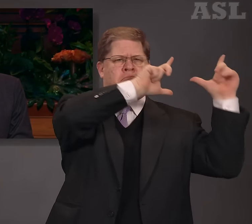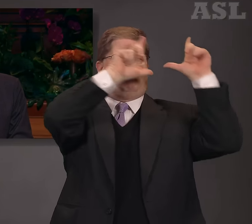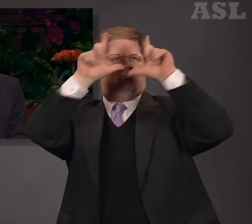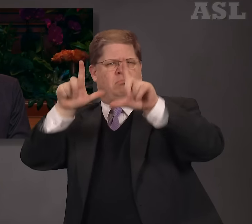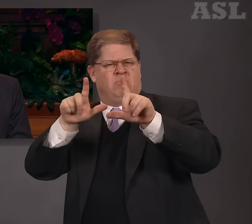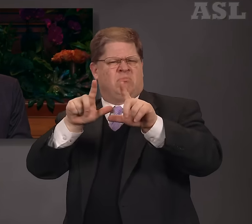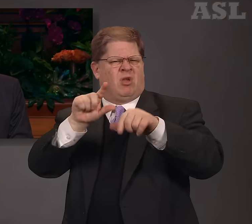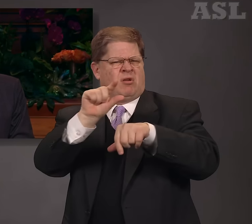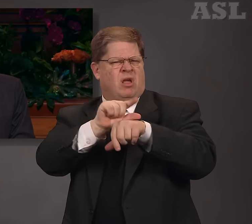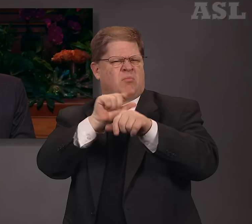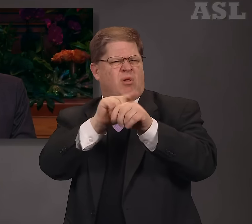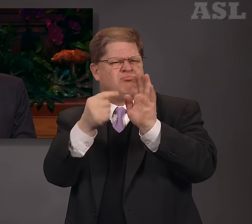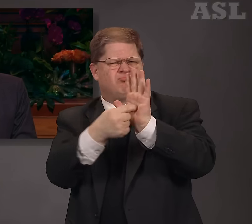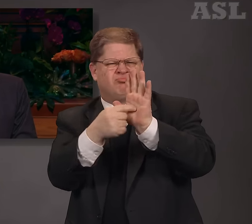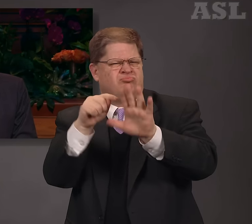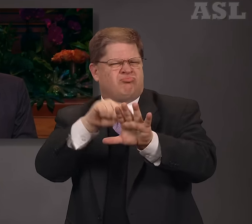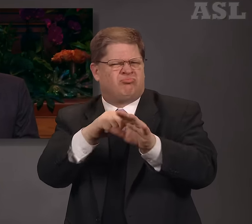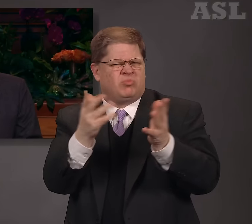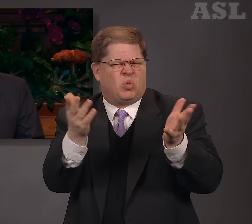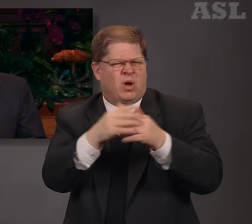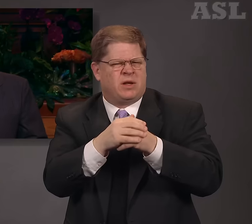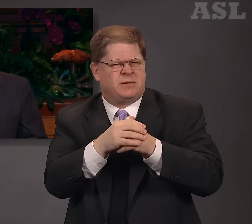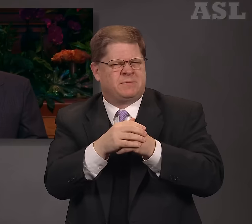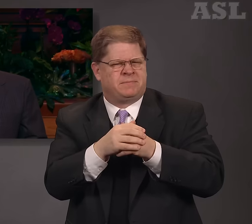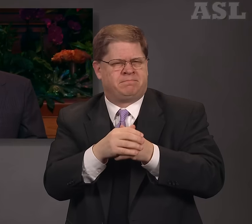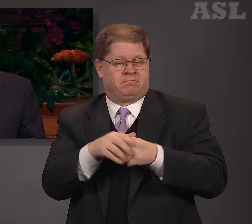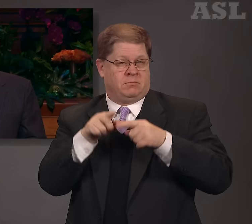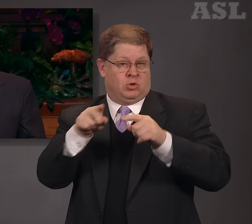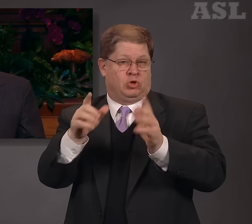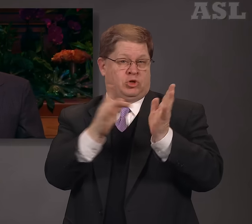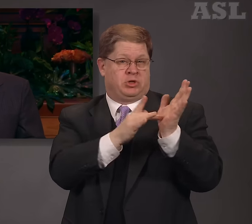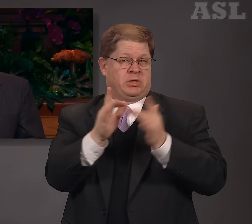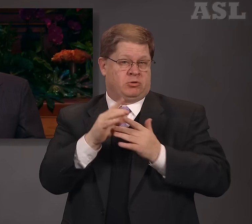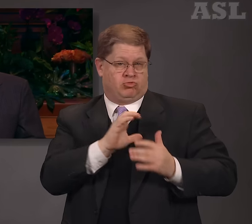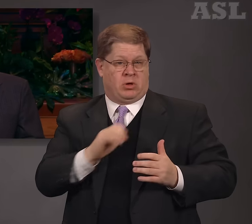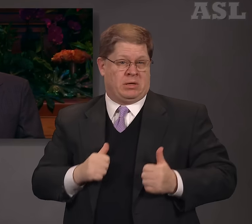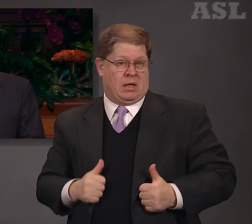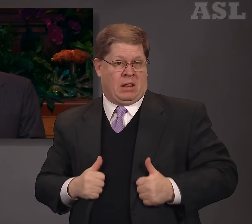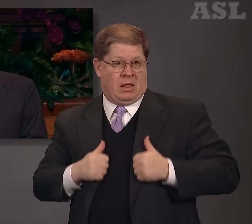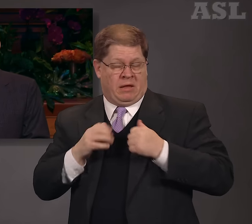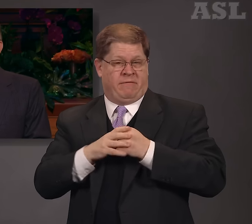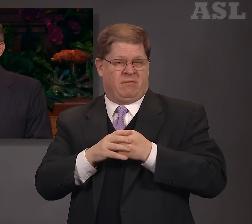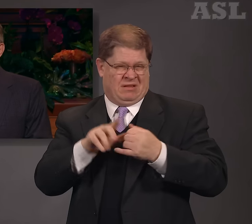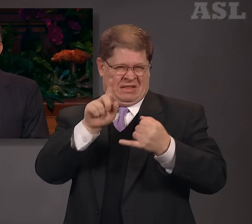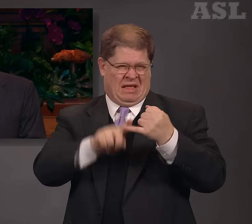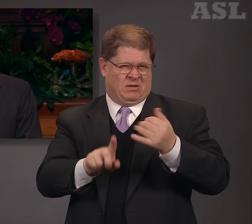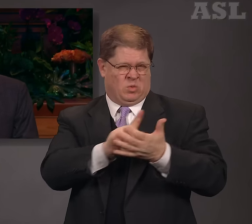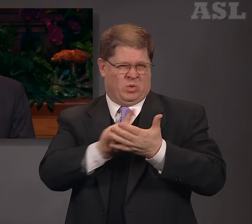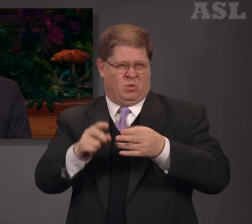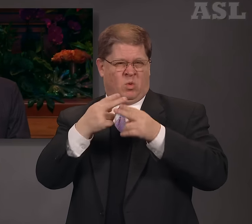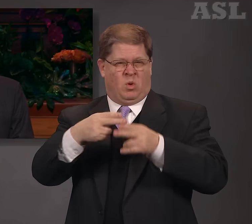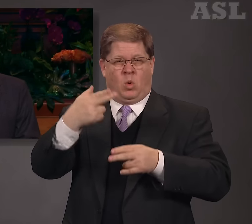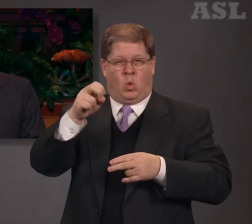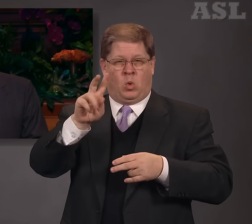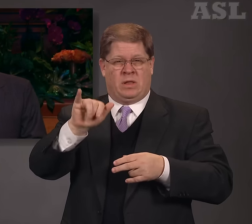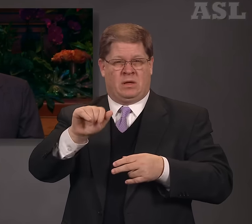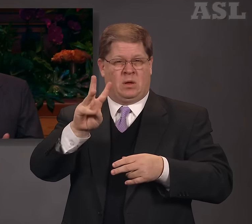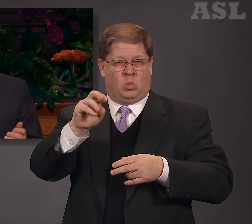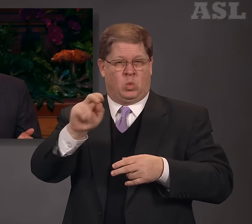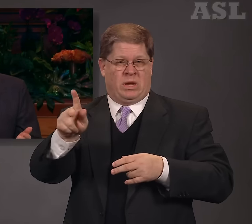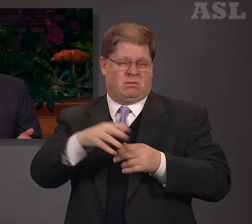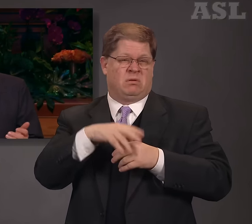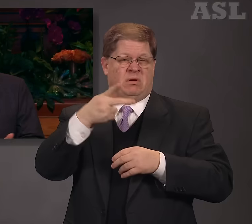gospel lens. In the twilight of Jesus Christ's ministry, during what we now call Holy Week,